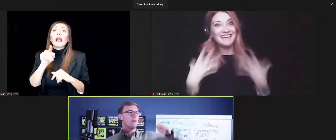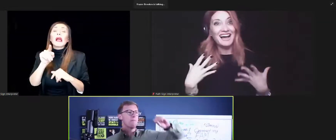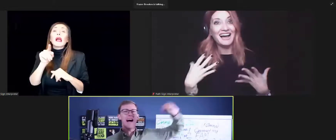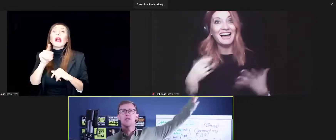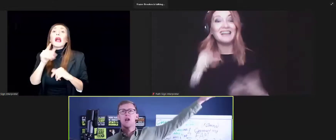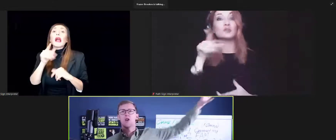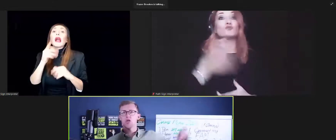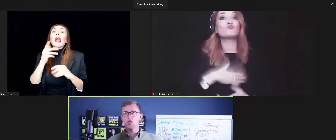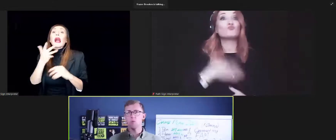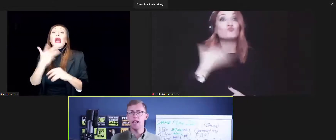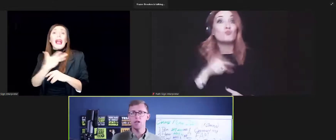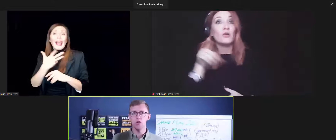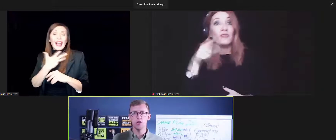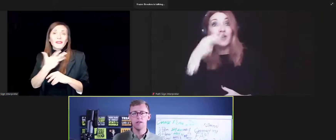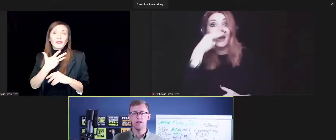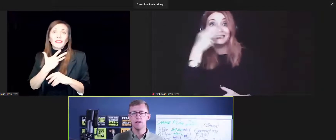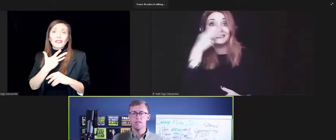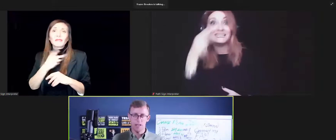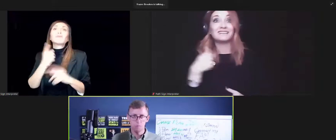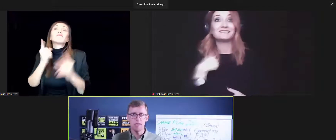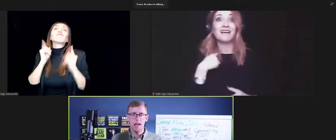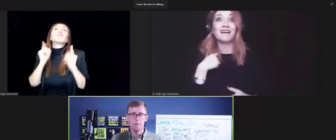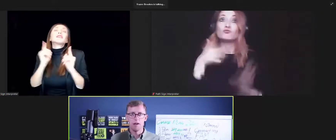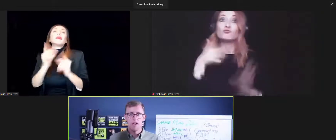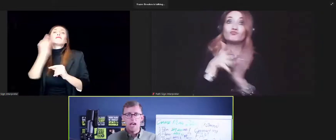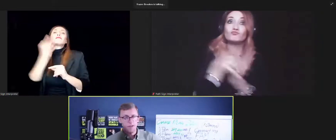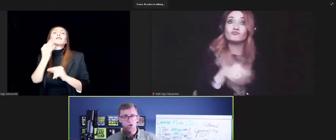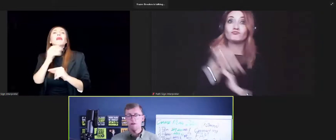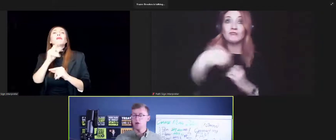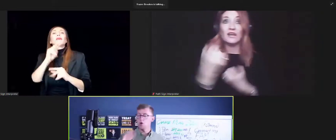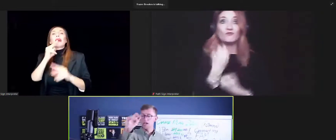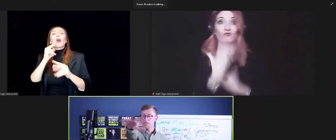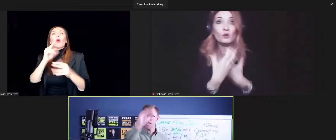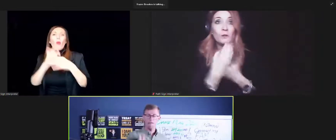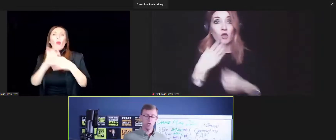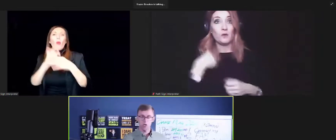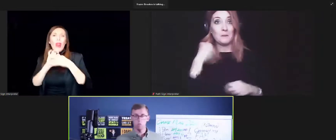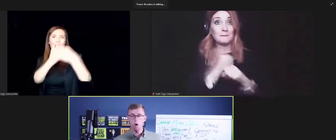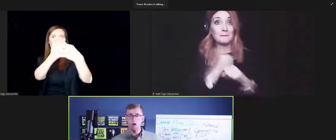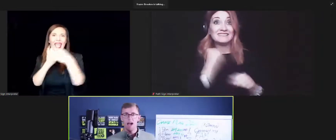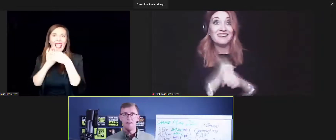gift and passes it on to someone else, that's up to them. If